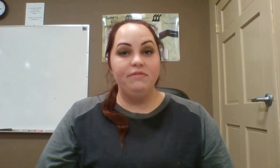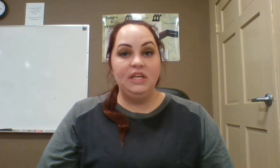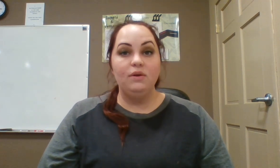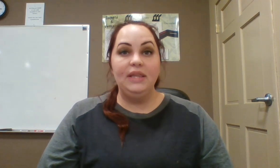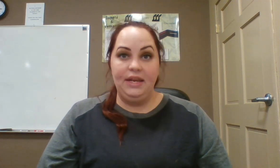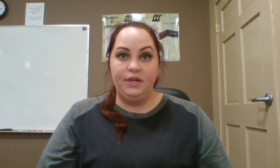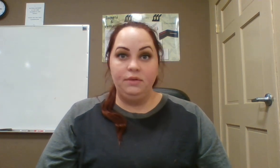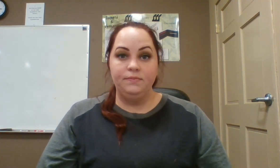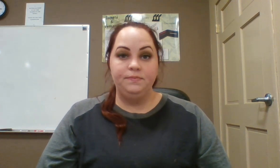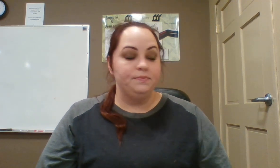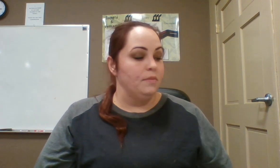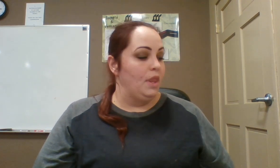video later.